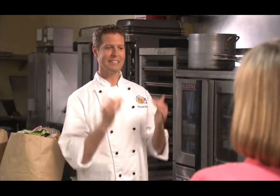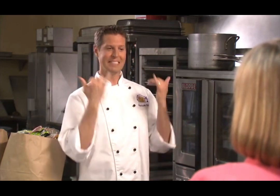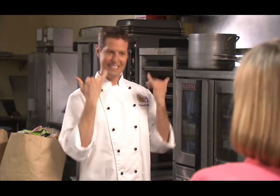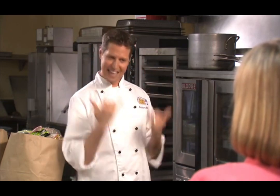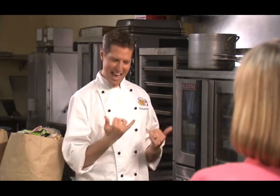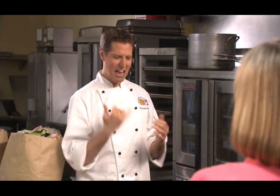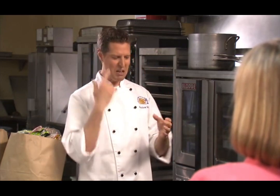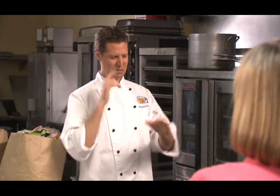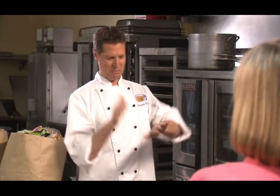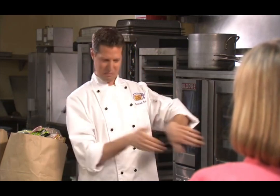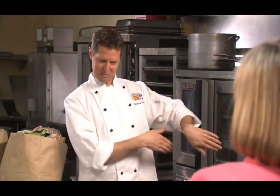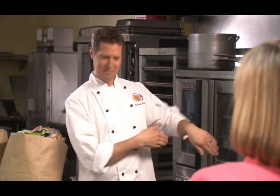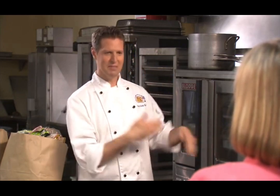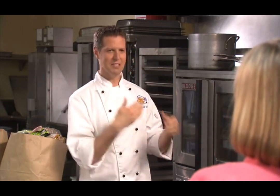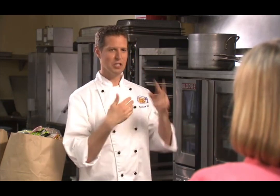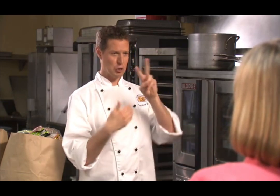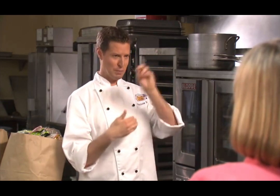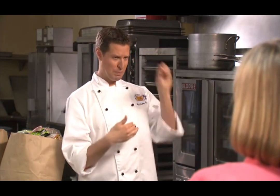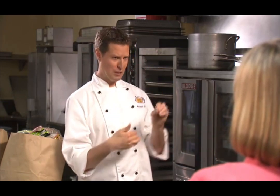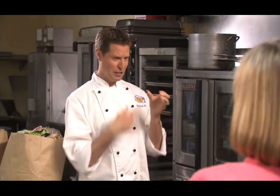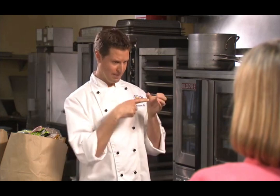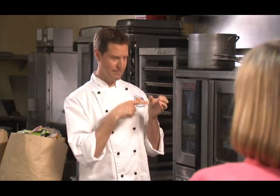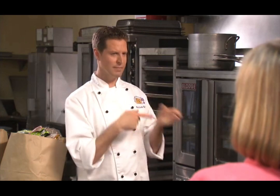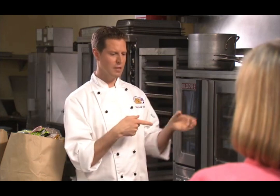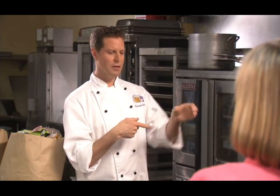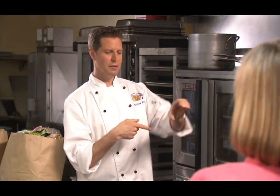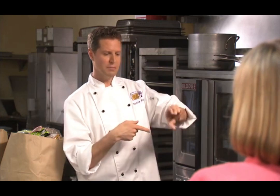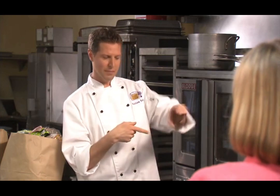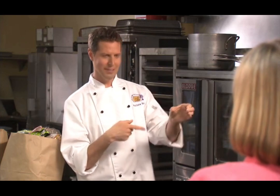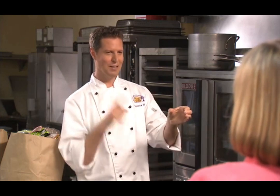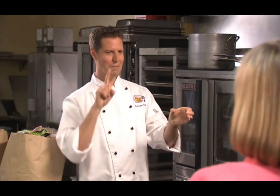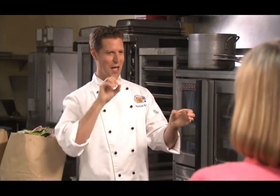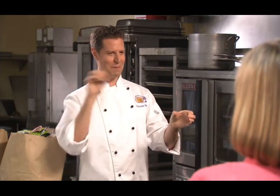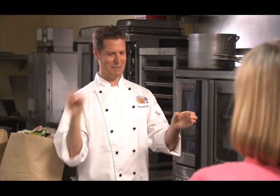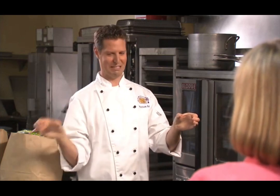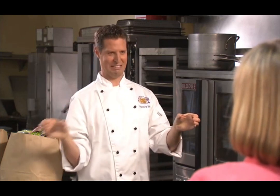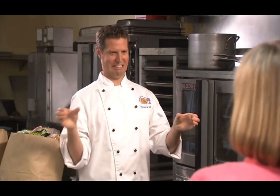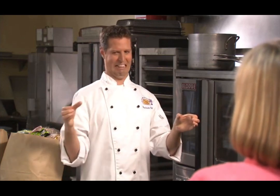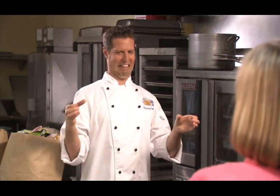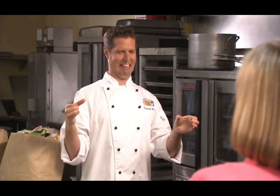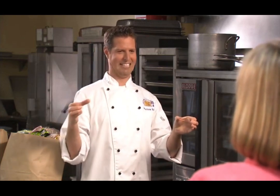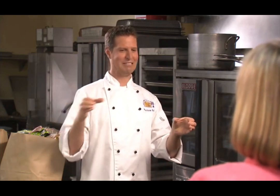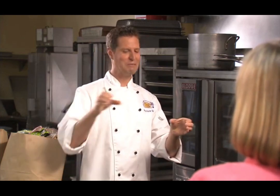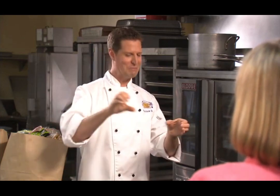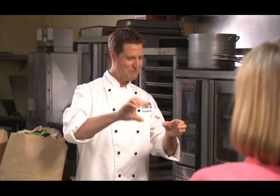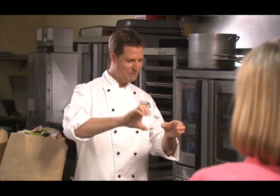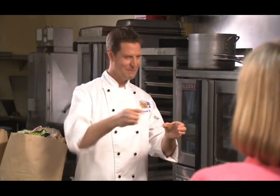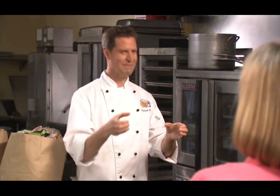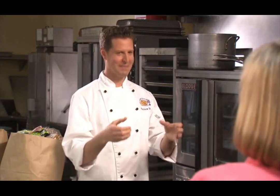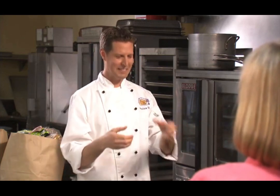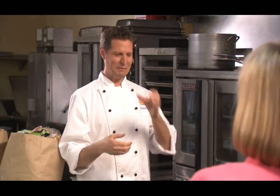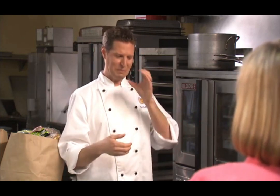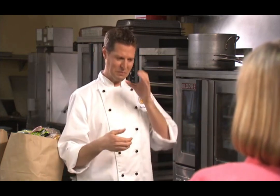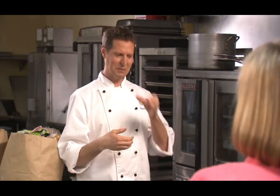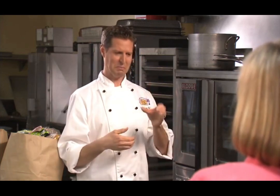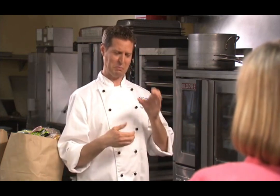Next, mix 2% milk with 1% milk for a couple of days. It takes some adjusting.